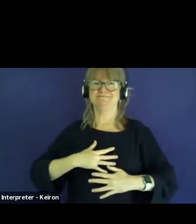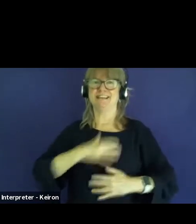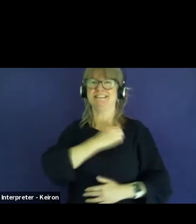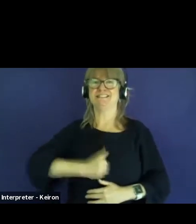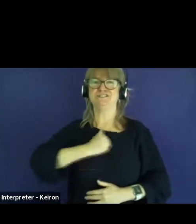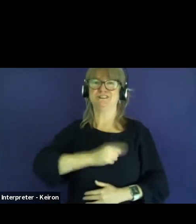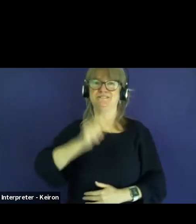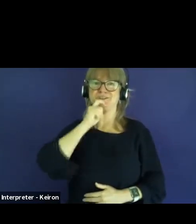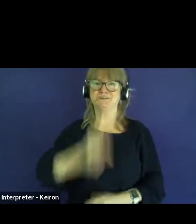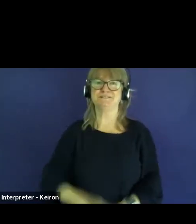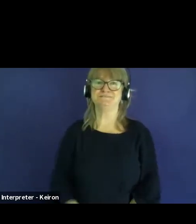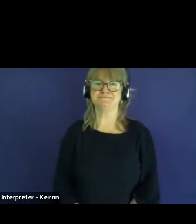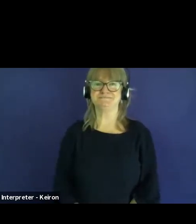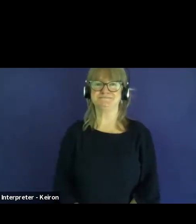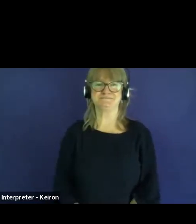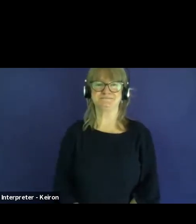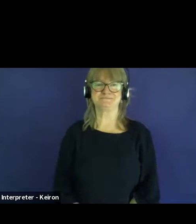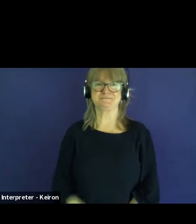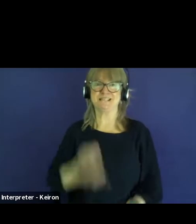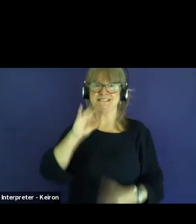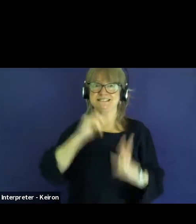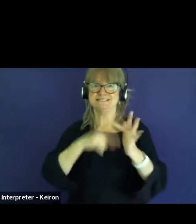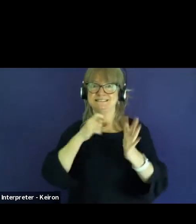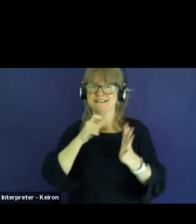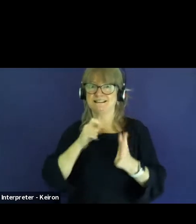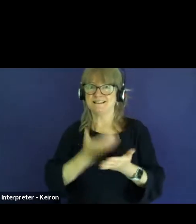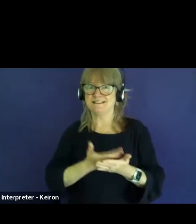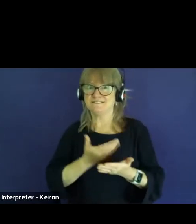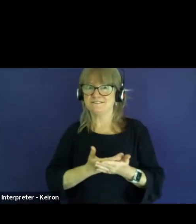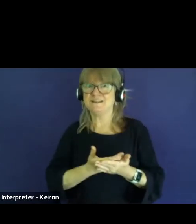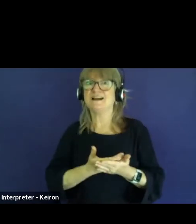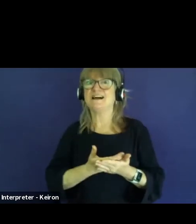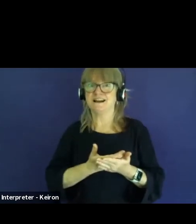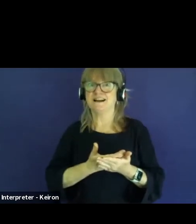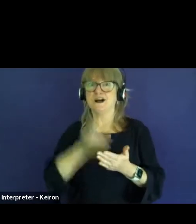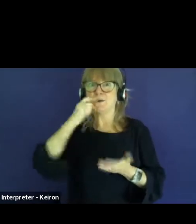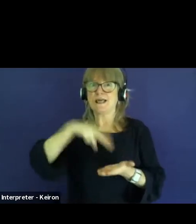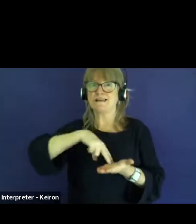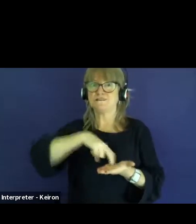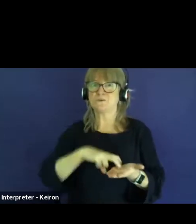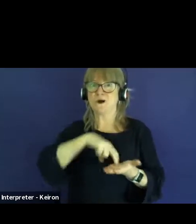rest of our day. 10 seconds rest here, then we're going into our squats.